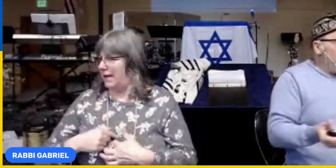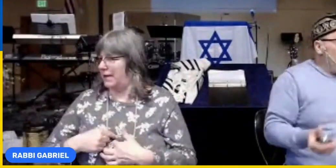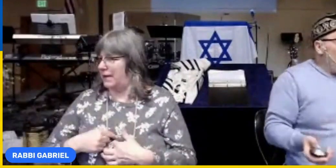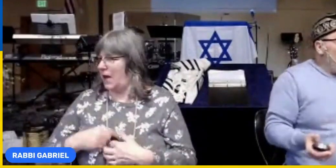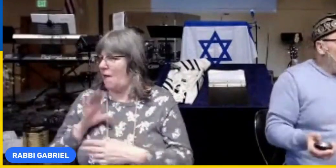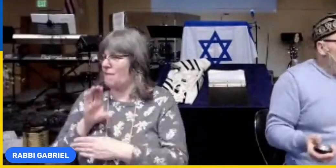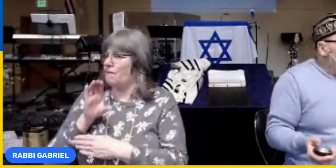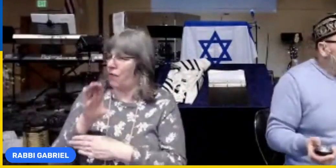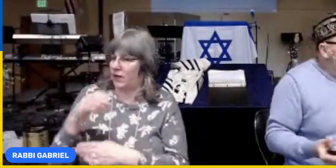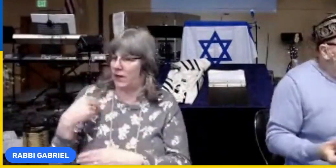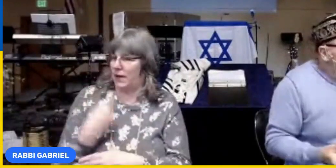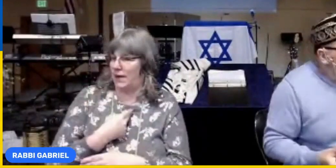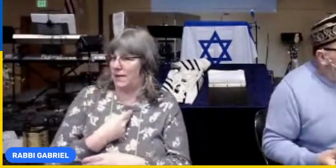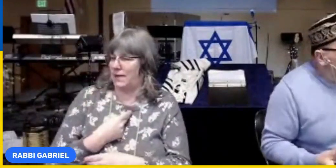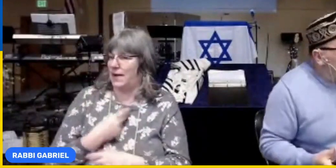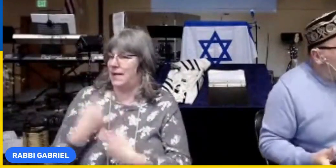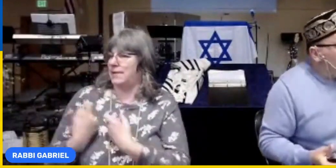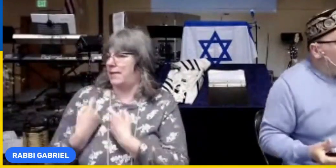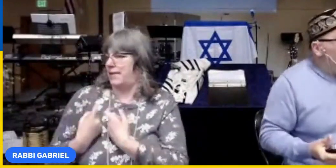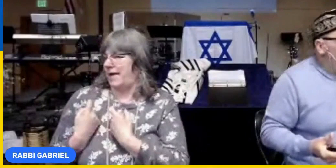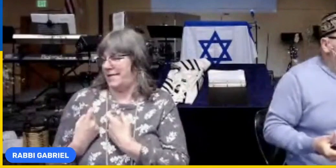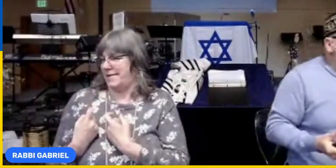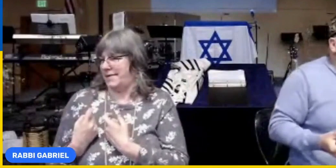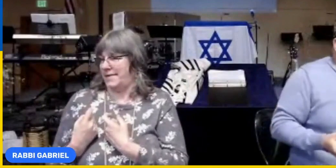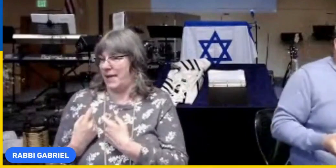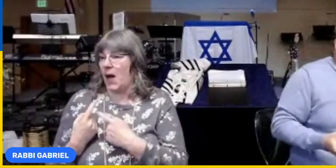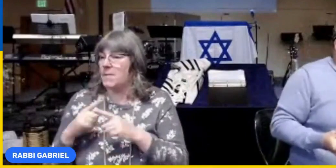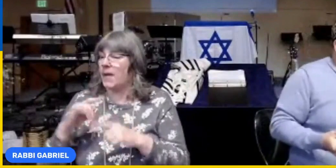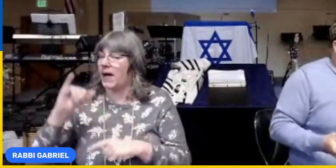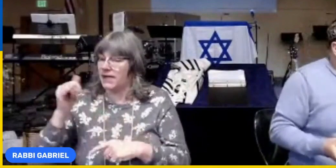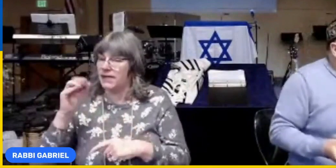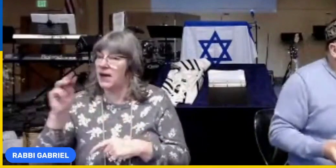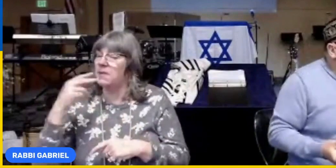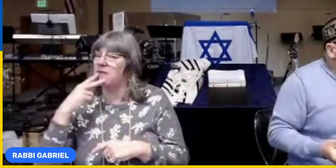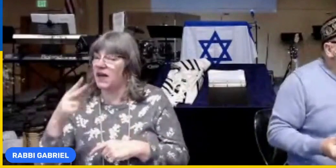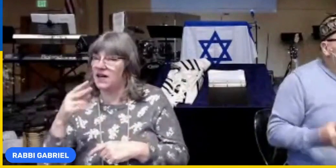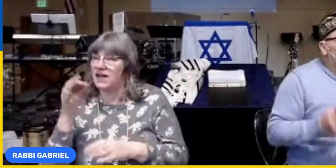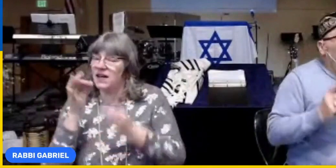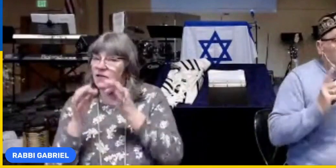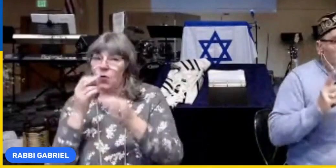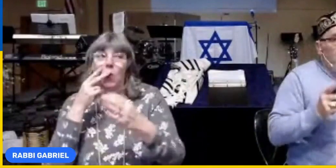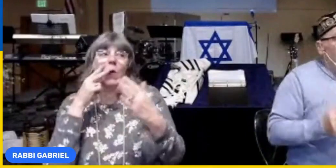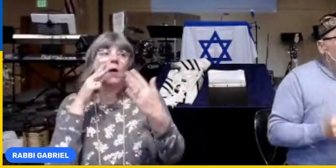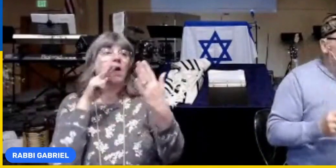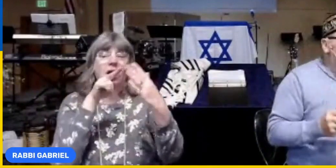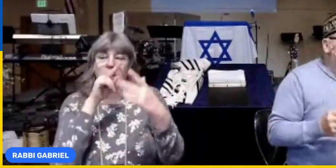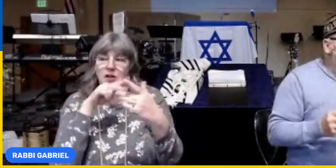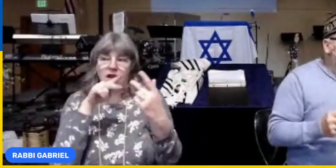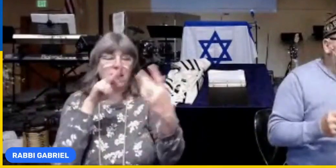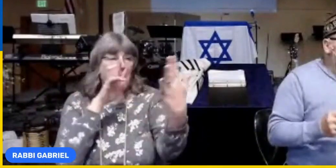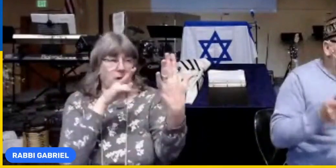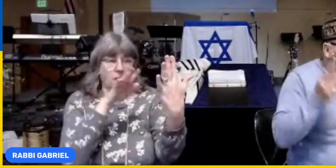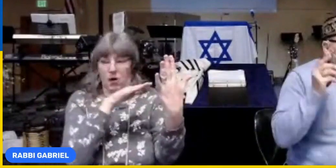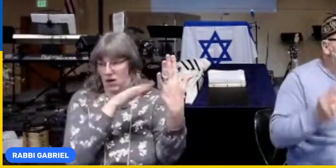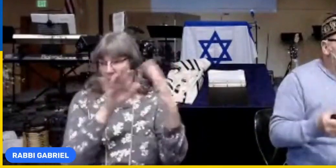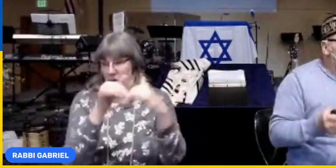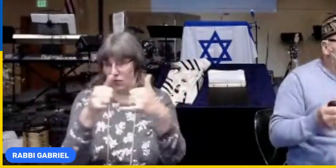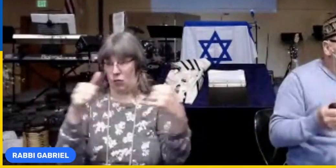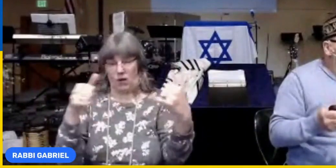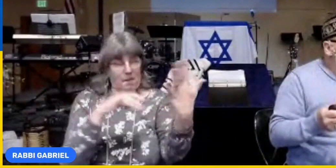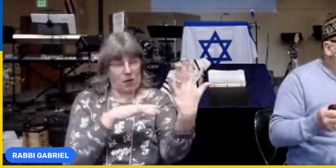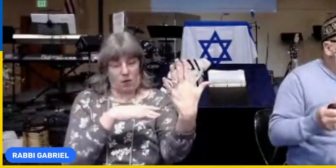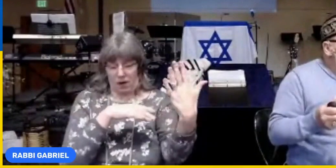So James warned, if a person looks closely in the perfect Torah, which gives freedom, freedom from slavery,